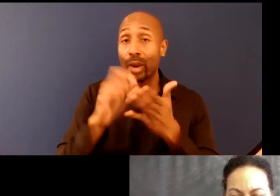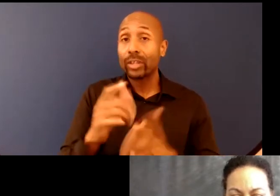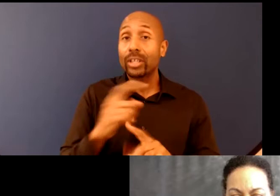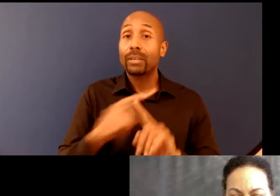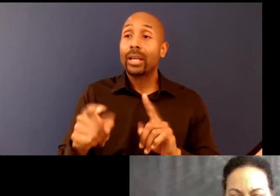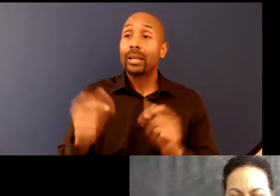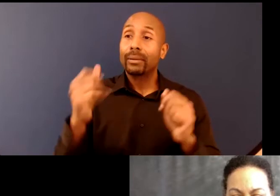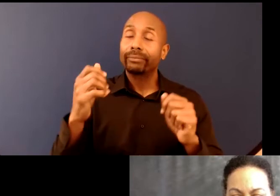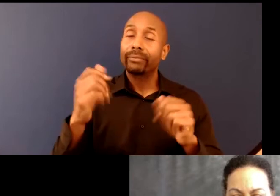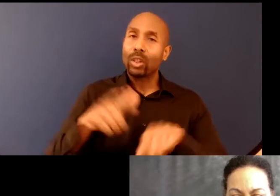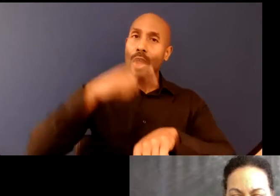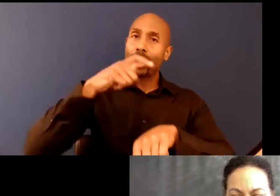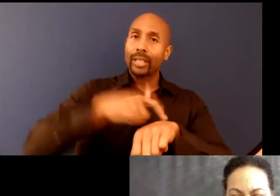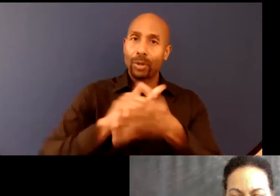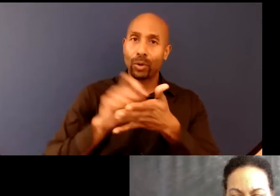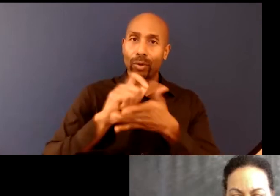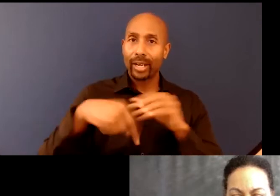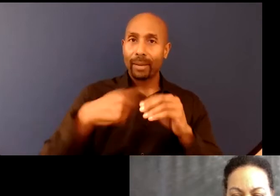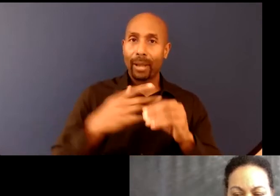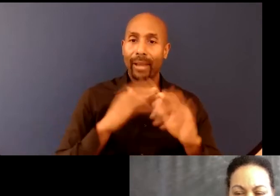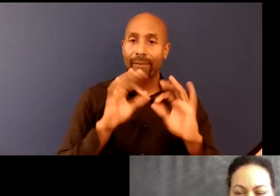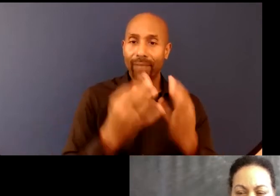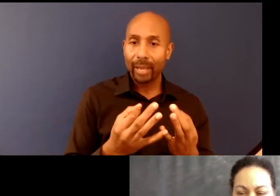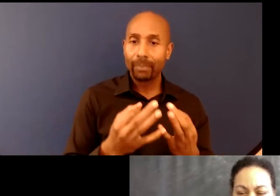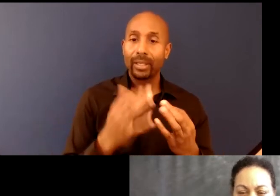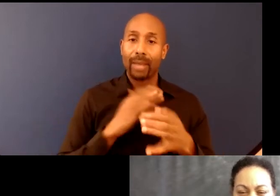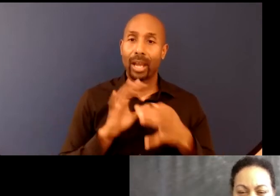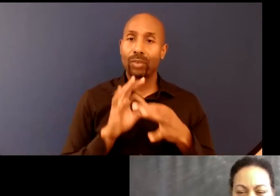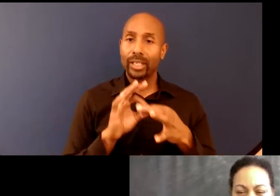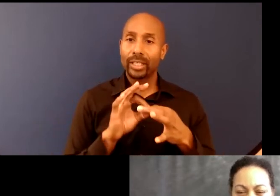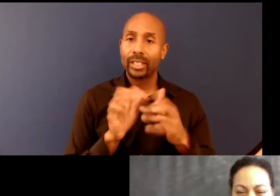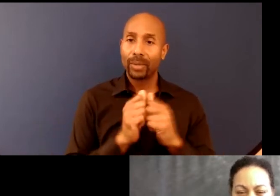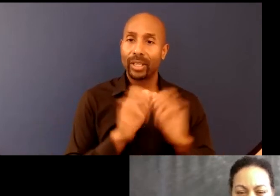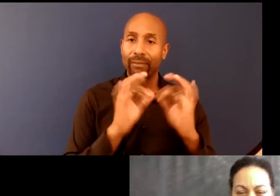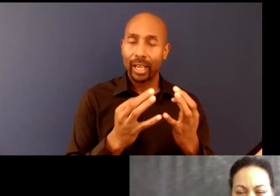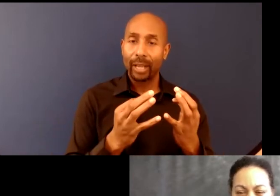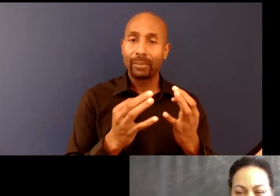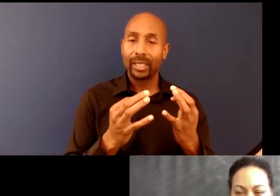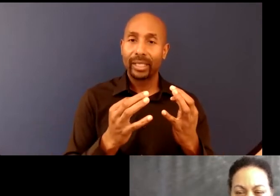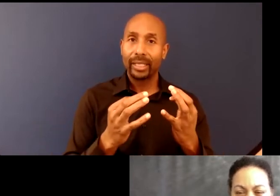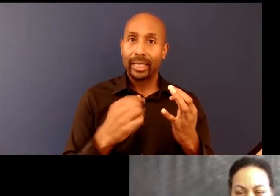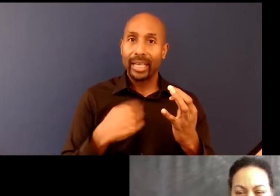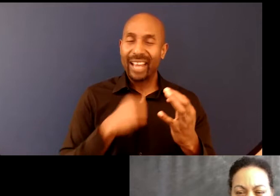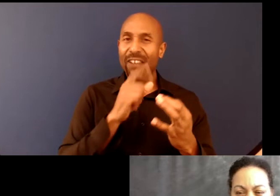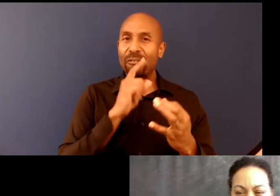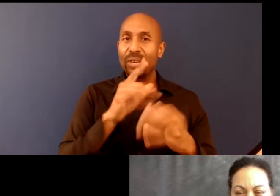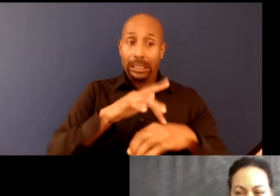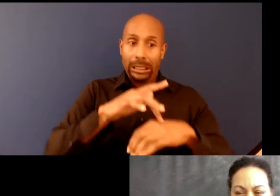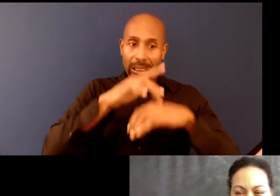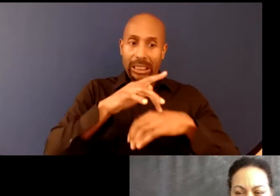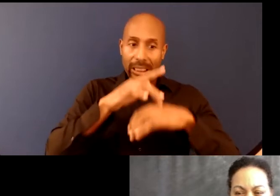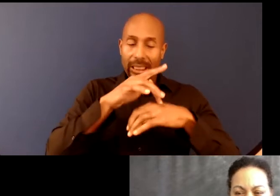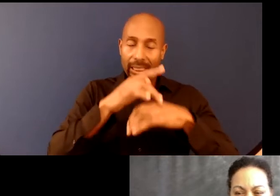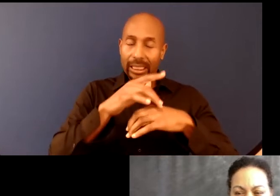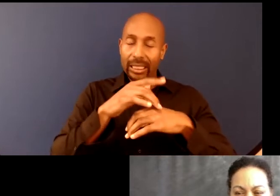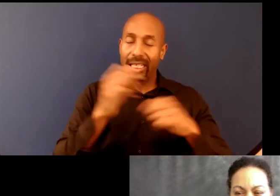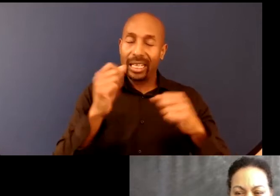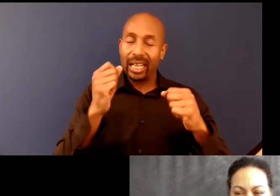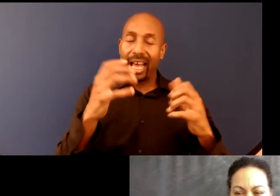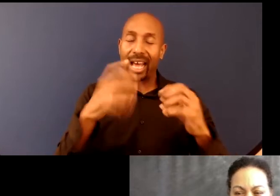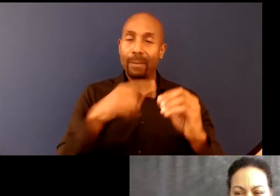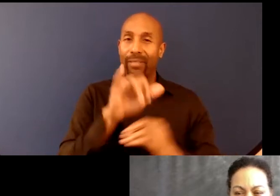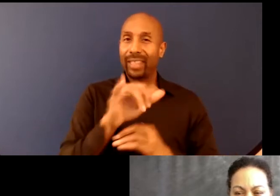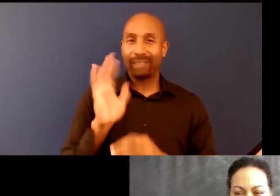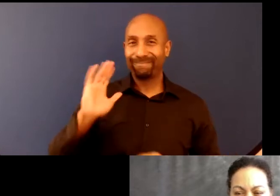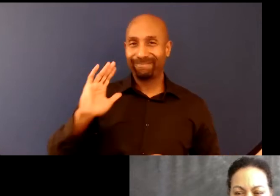family and my relationship to my family wasn't something I was preoccupied with when I was young.